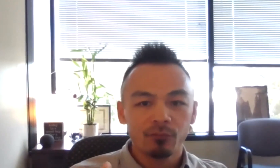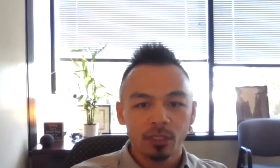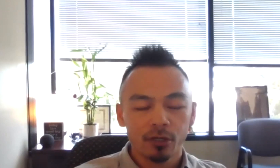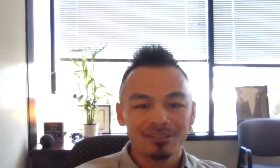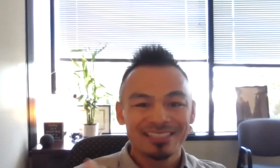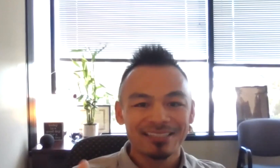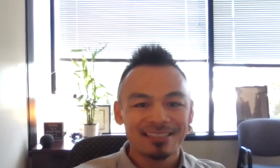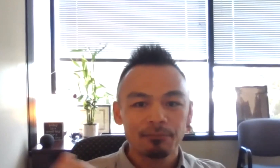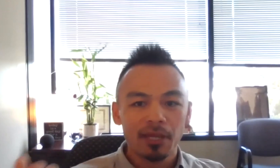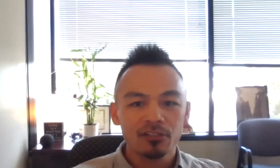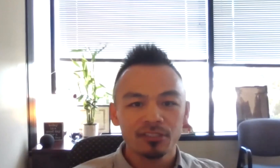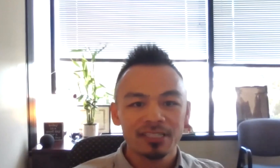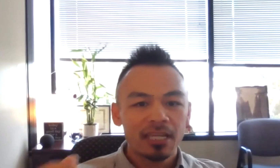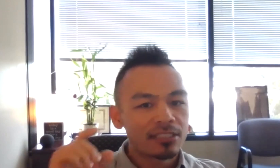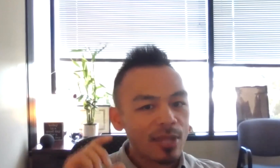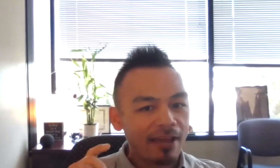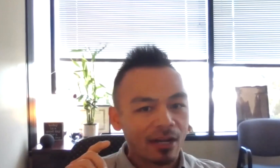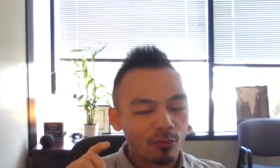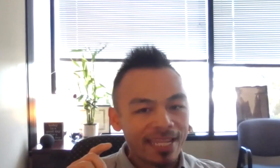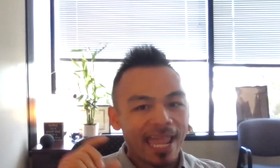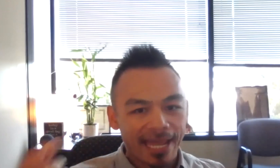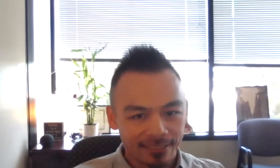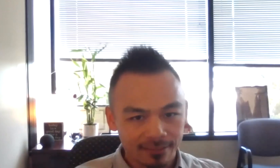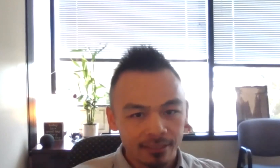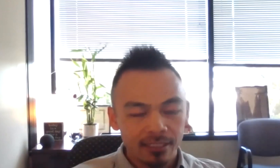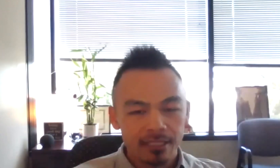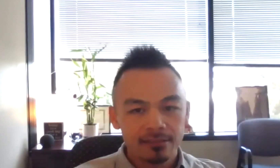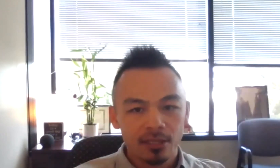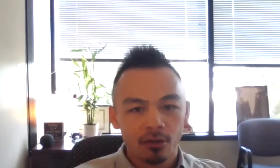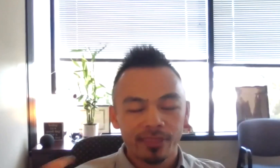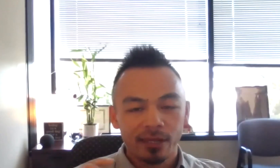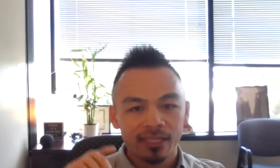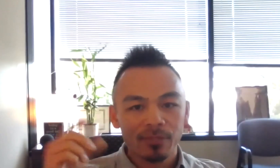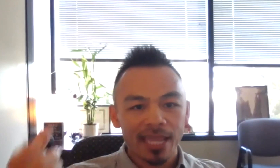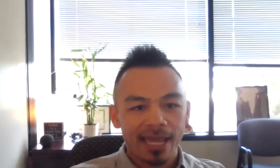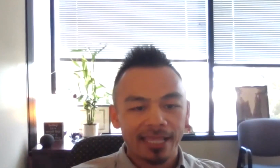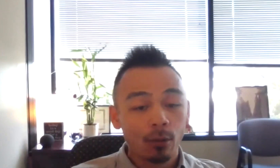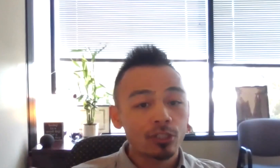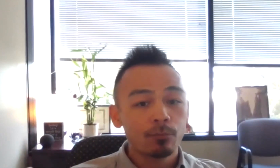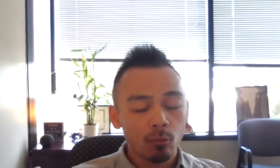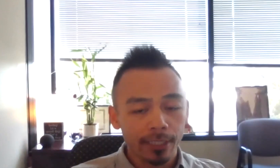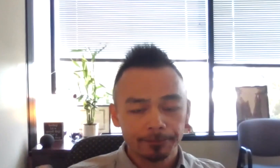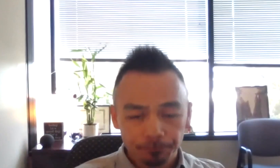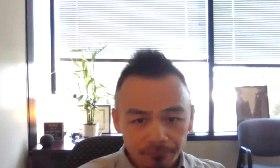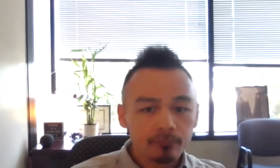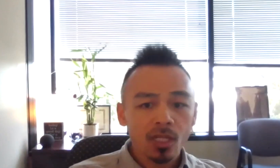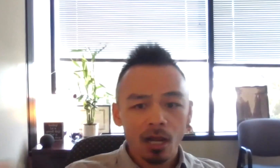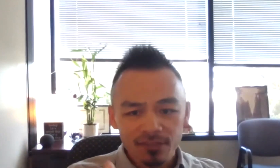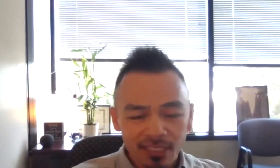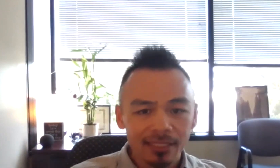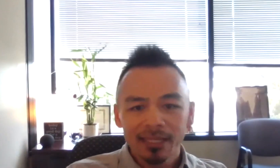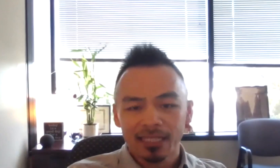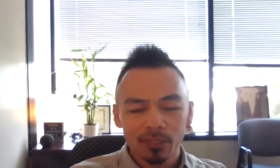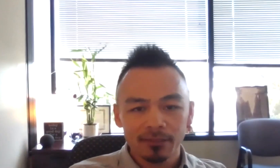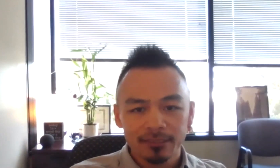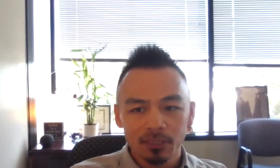you with one of her CSS specialists to have that rate added. And so that will then be added, at which point,